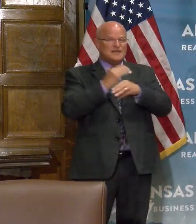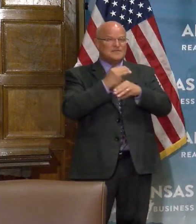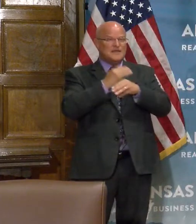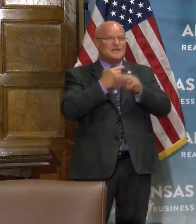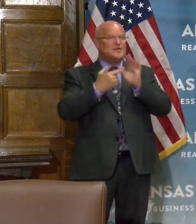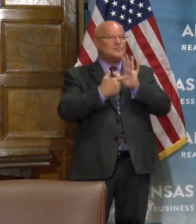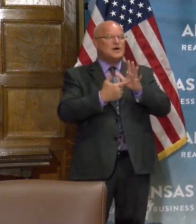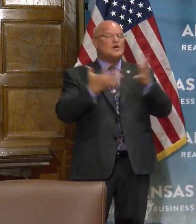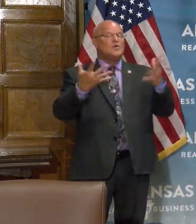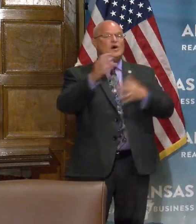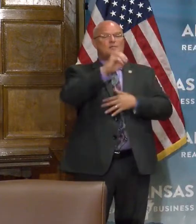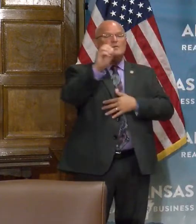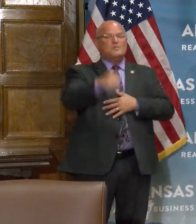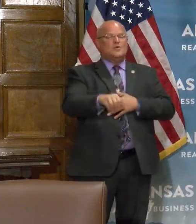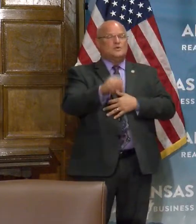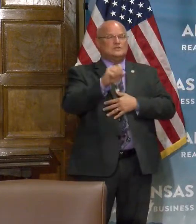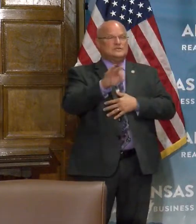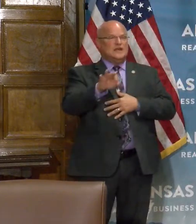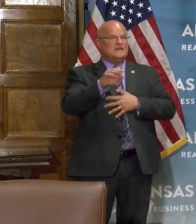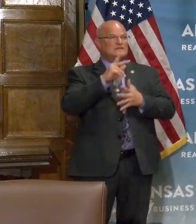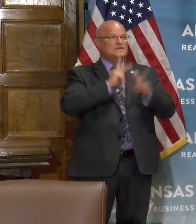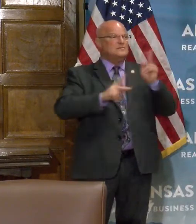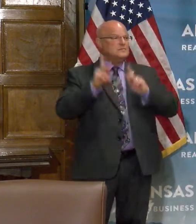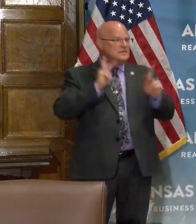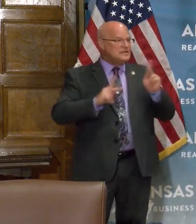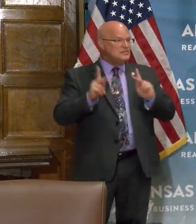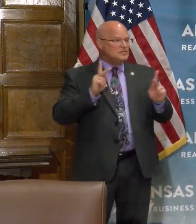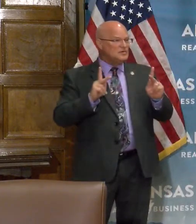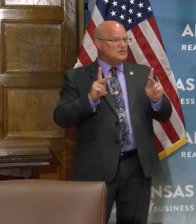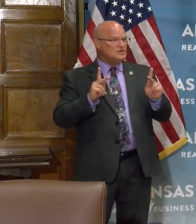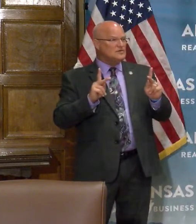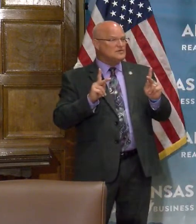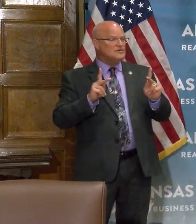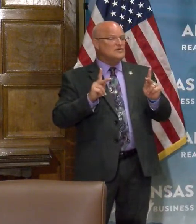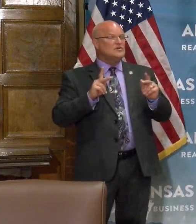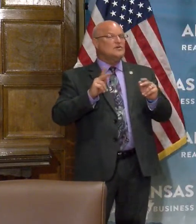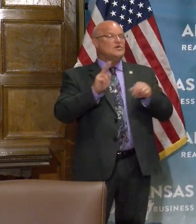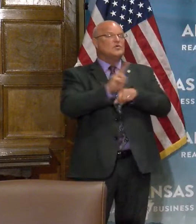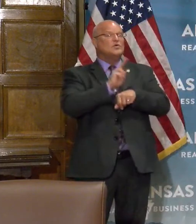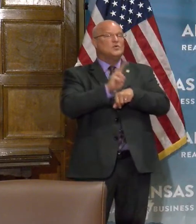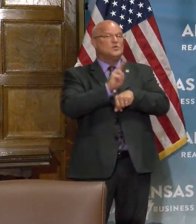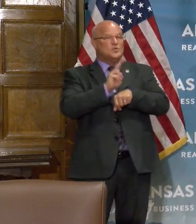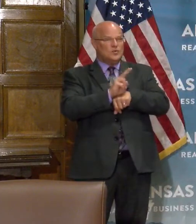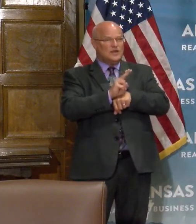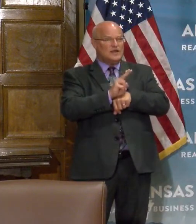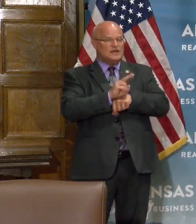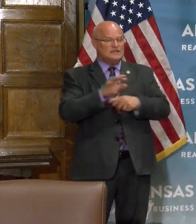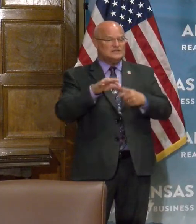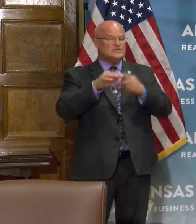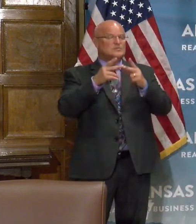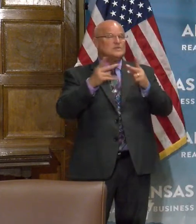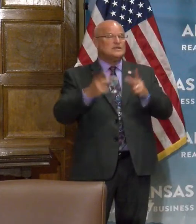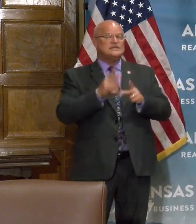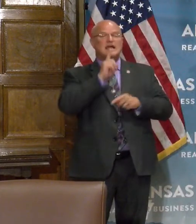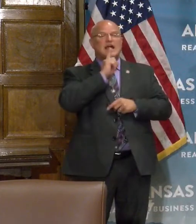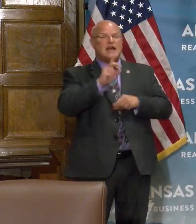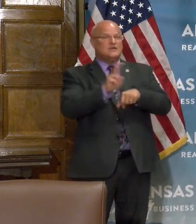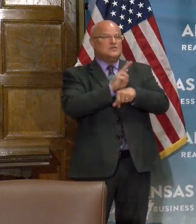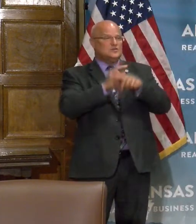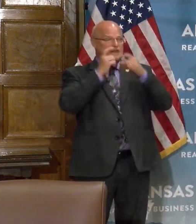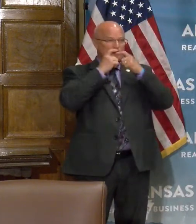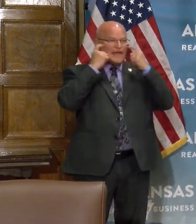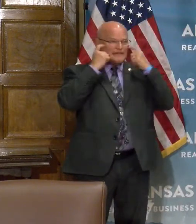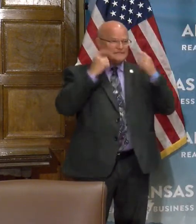It's what proportion of the public or what portion of certain populations and what in certain settings actually use